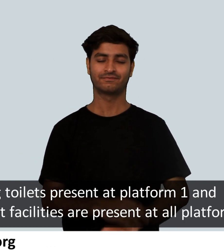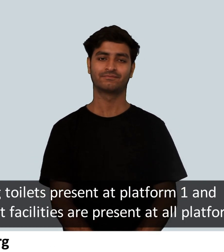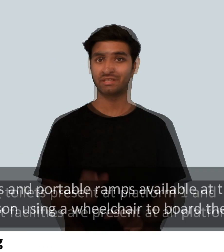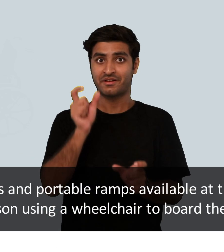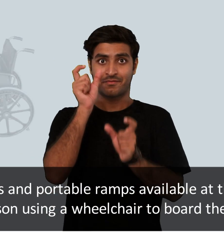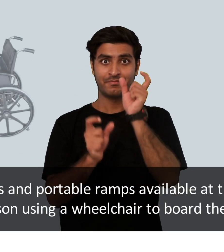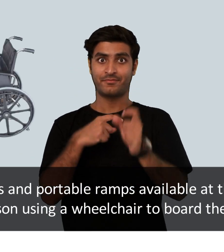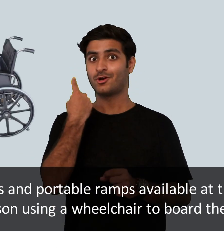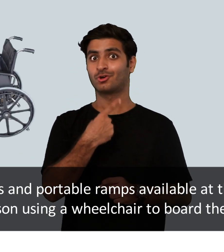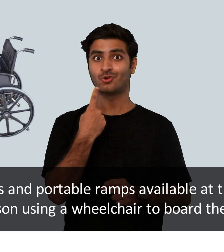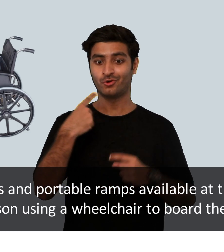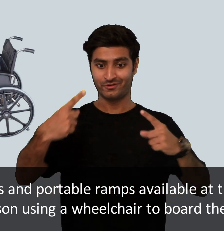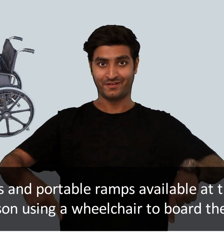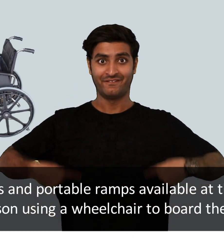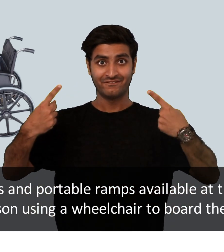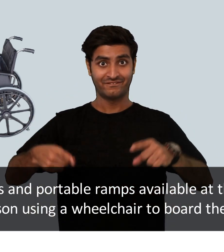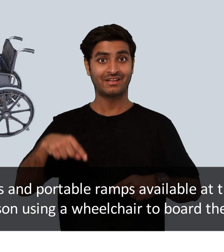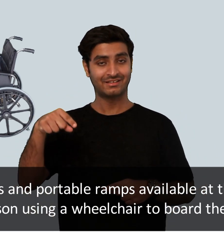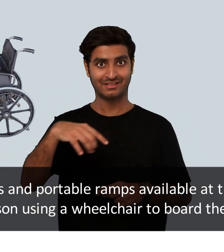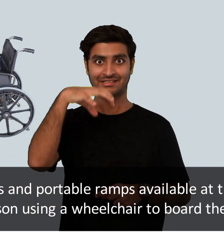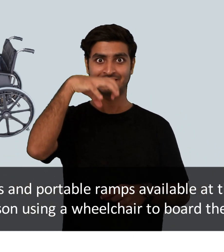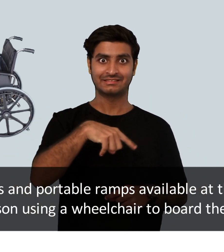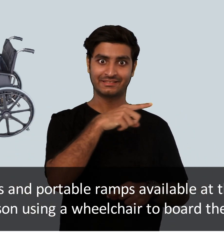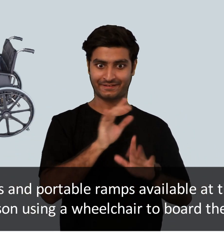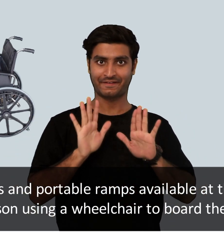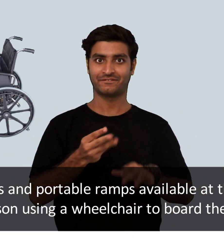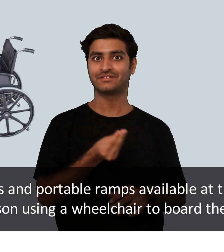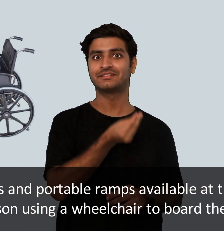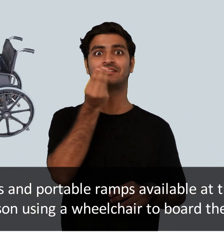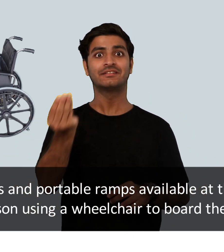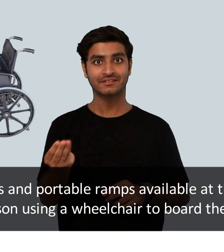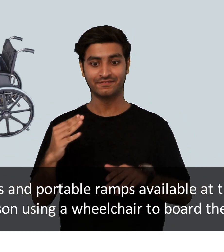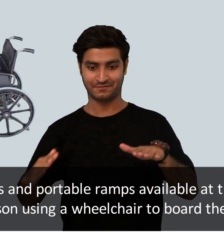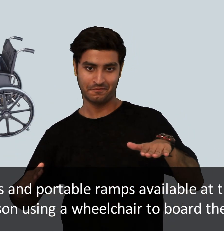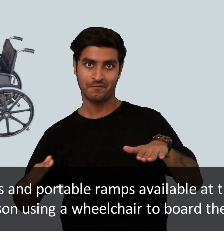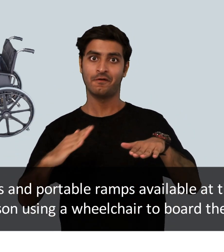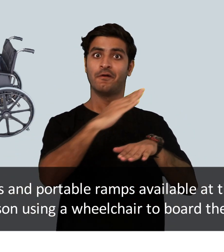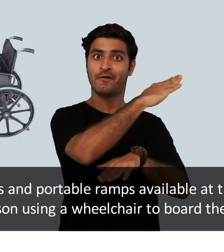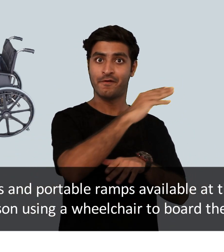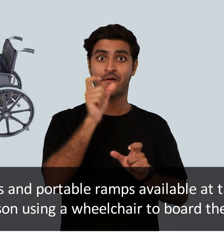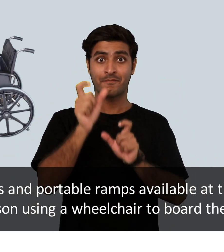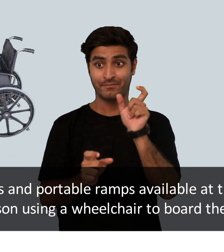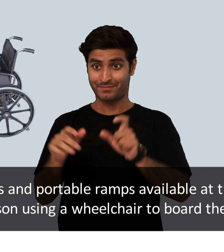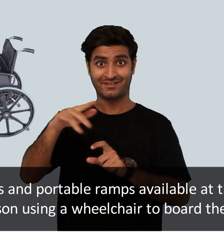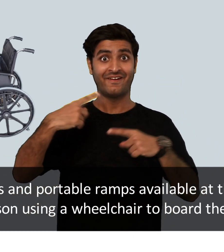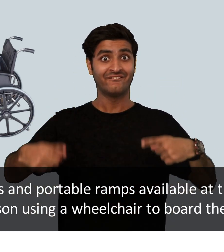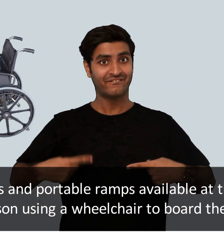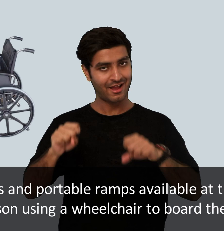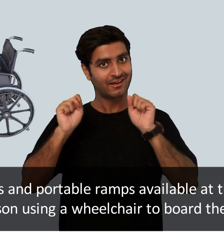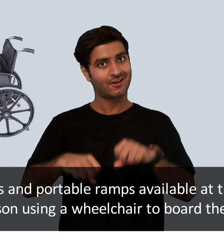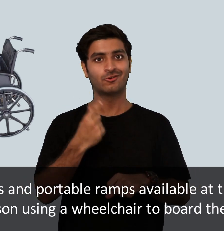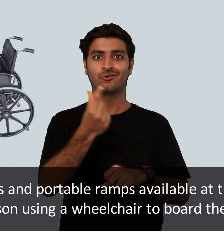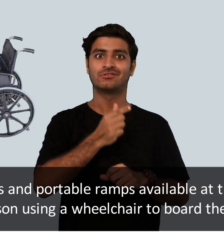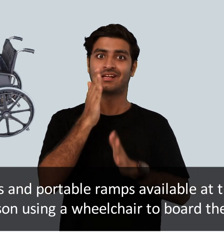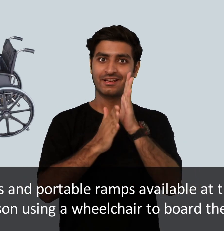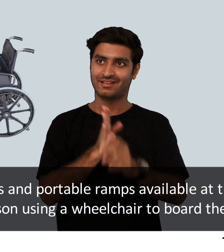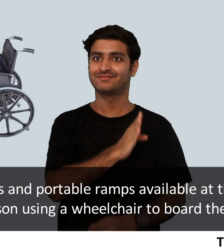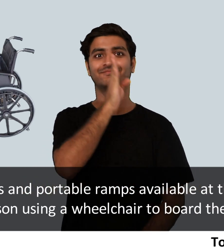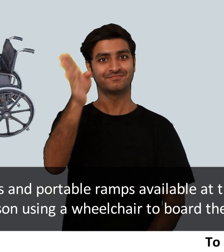There are wheelchairs and portable ramps available at the station to facilitate a person using a wheelchair to